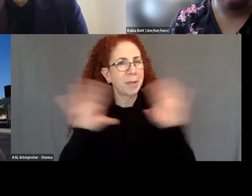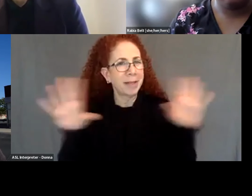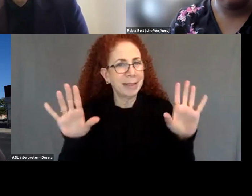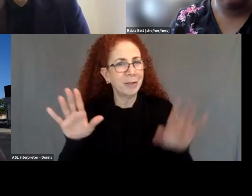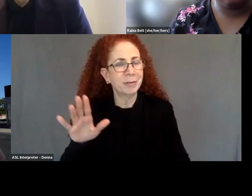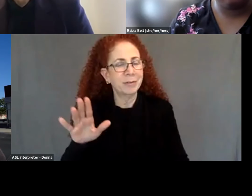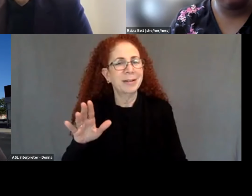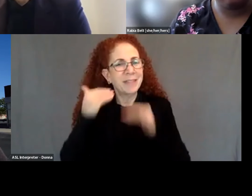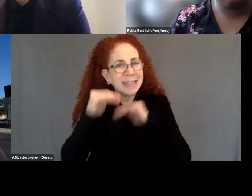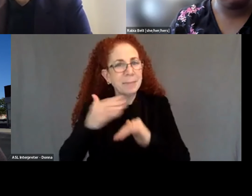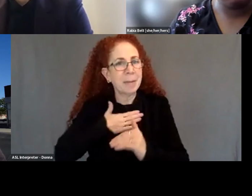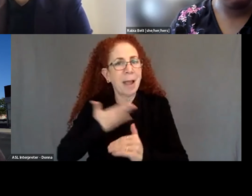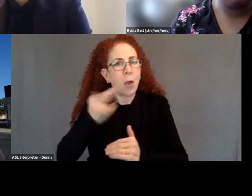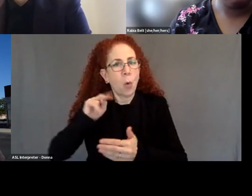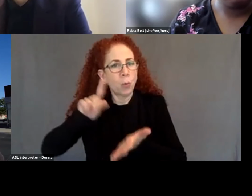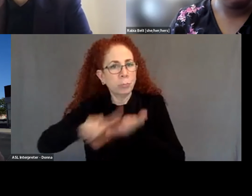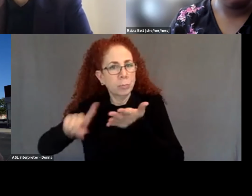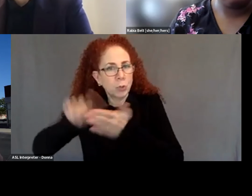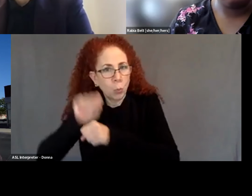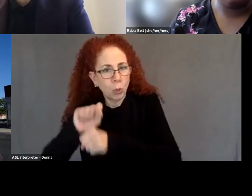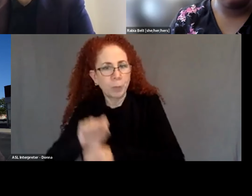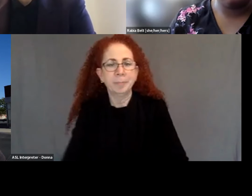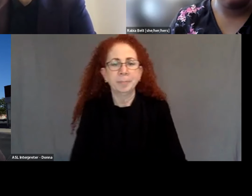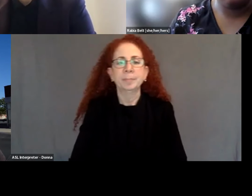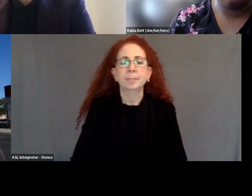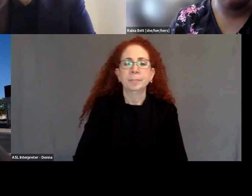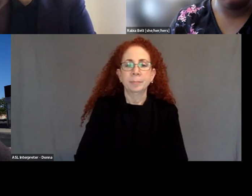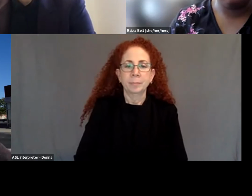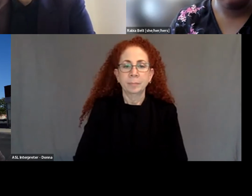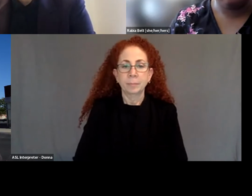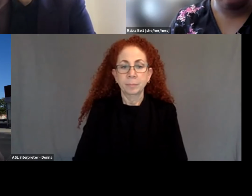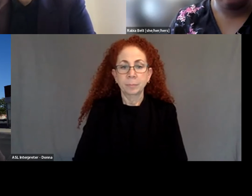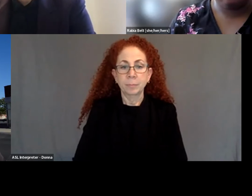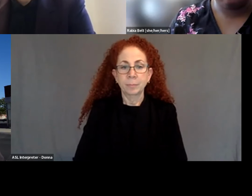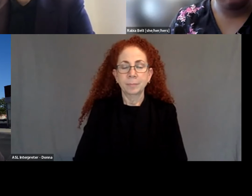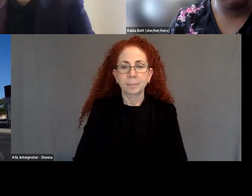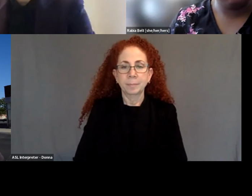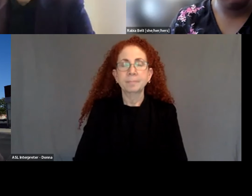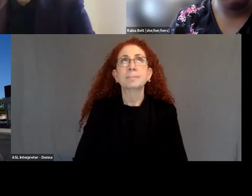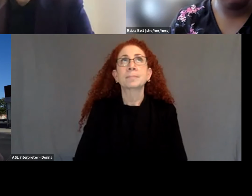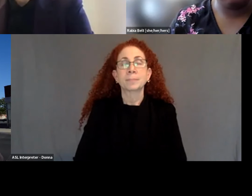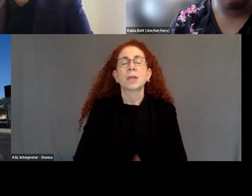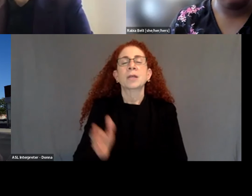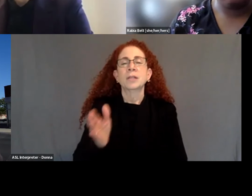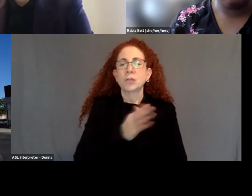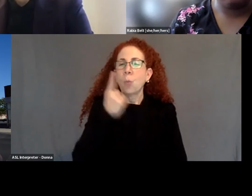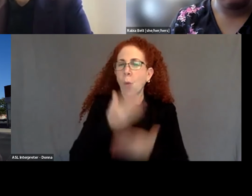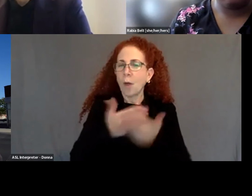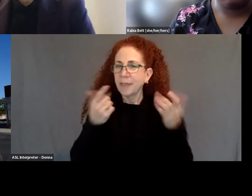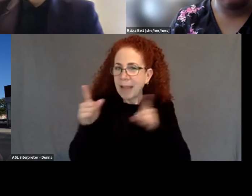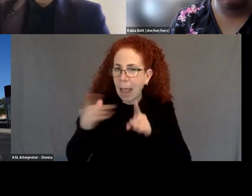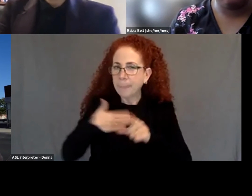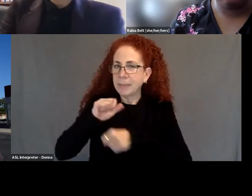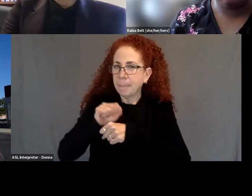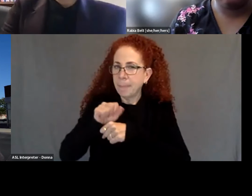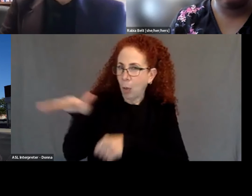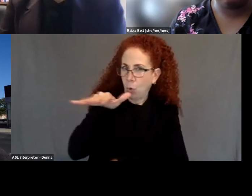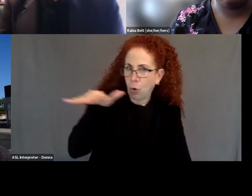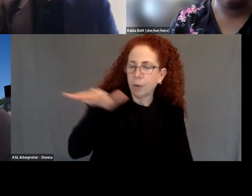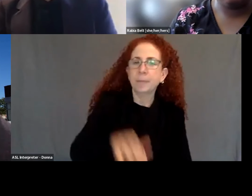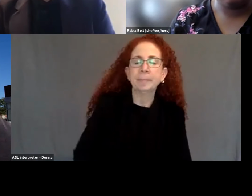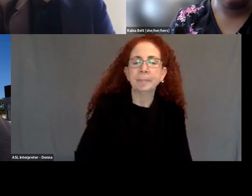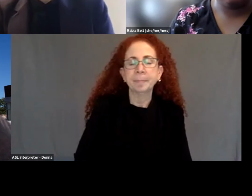the limitations of my own stuff on this. So that said, one of the things that happens in the work that I did,